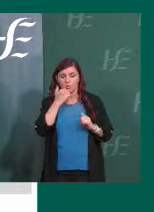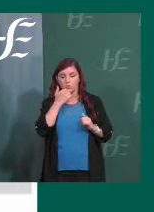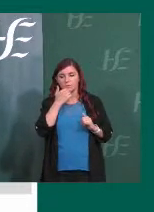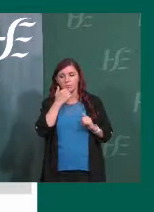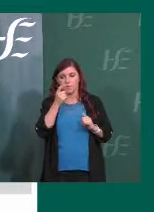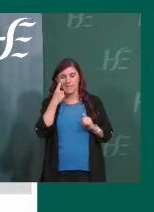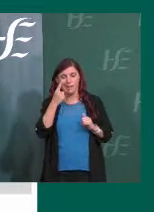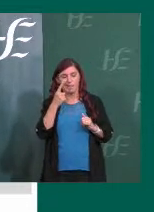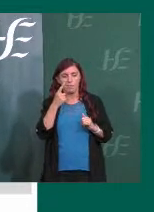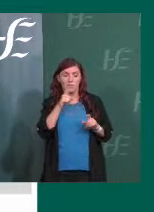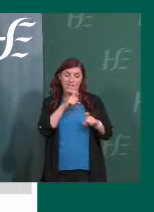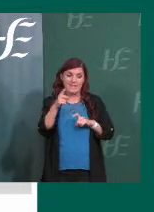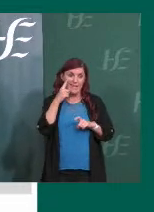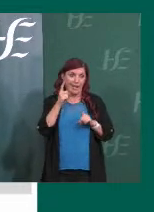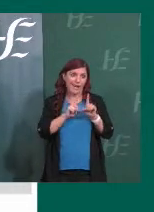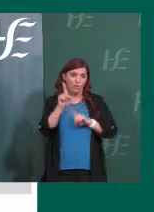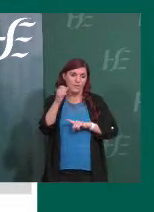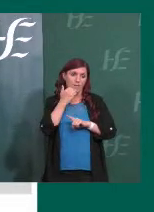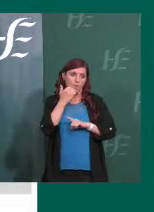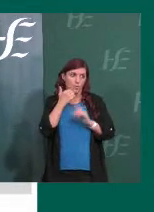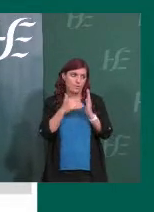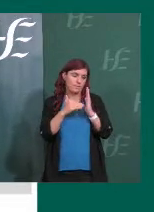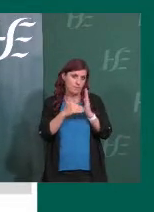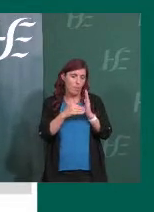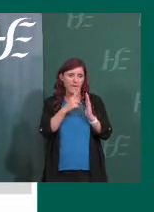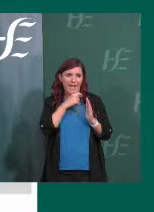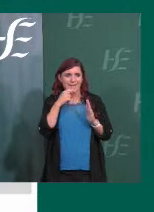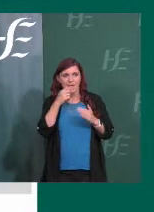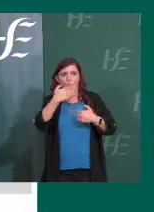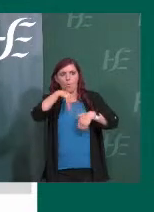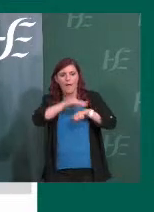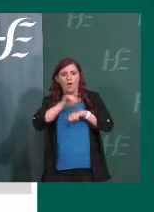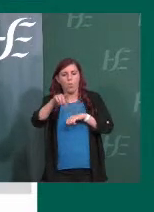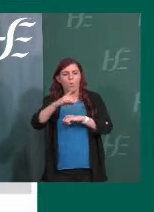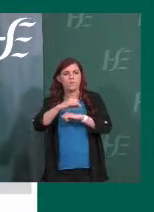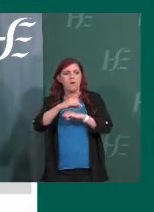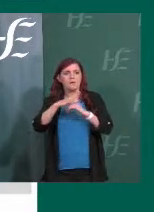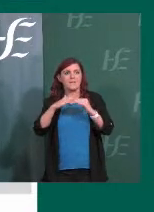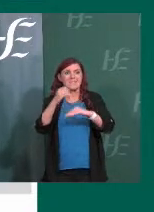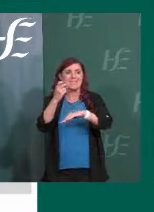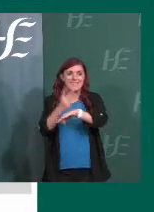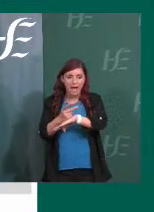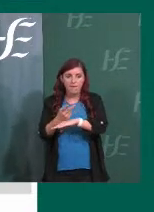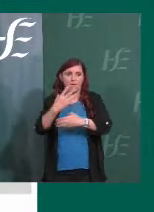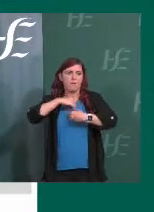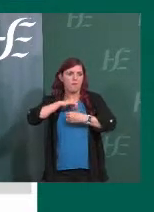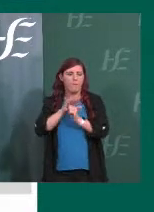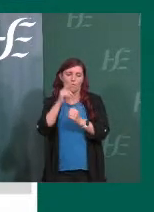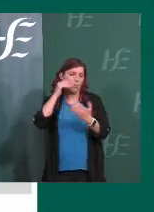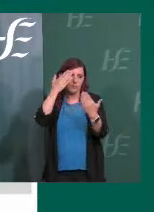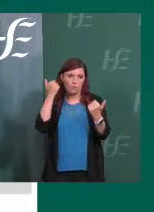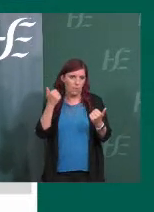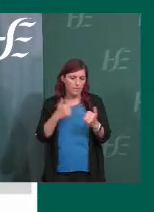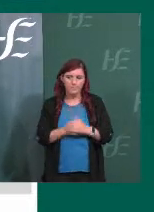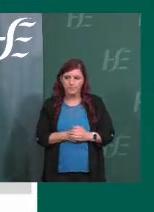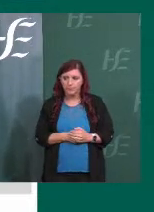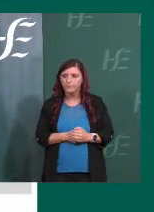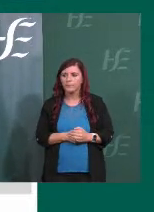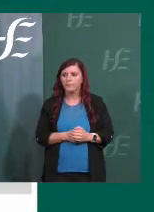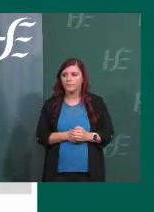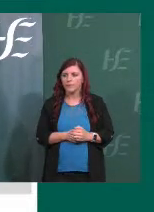seeing increase in numbers. And again, this is similar in terms of trend to the patterns we would have seen with previous big community